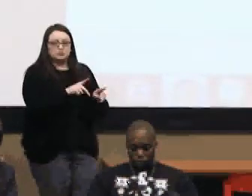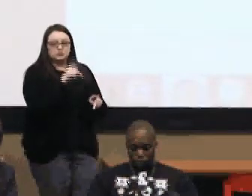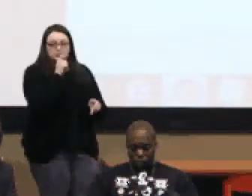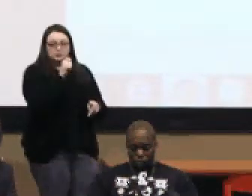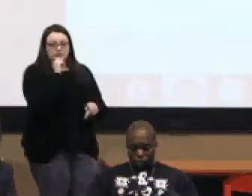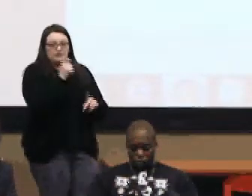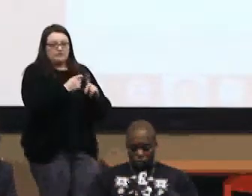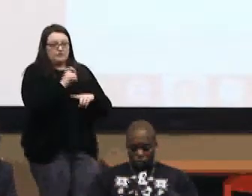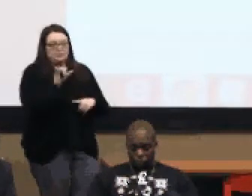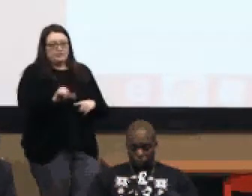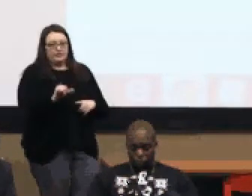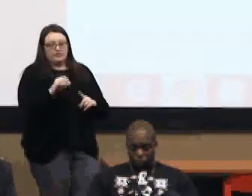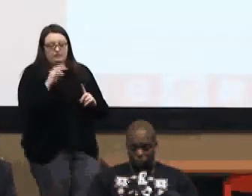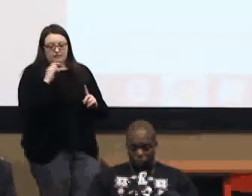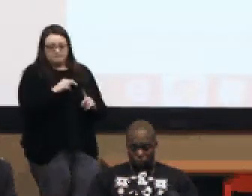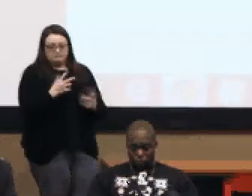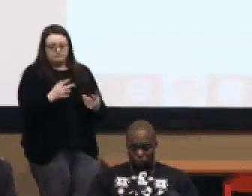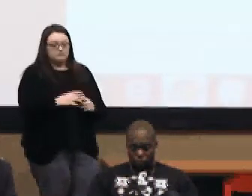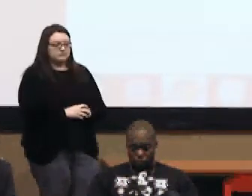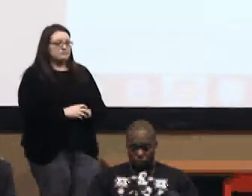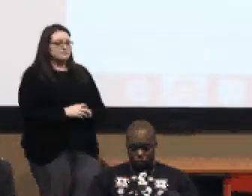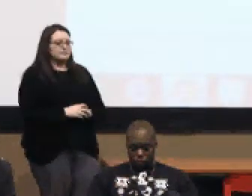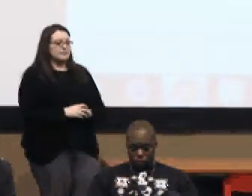from that.